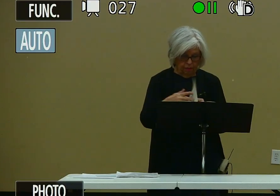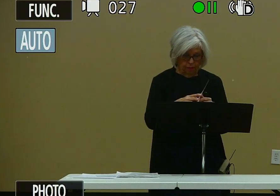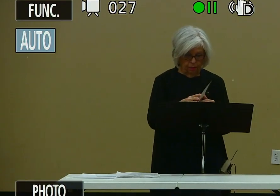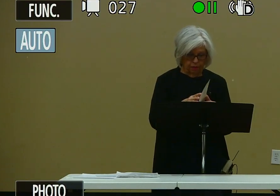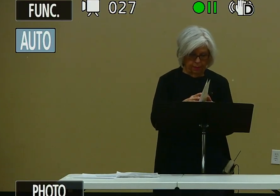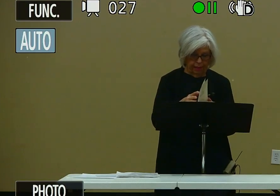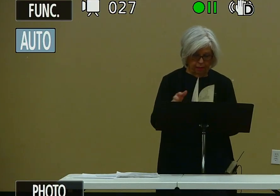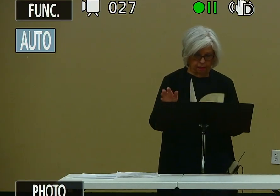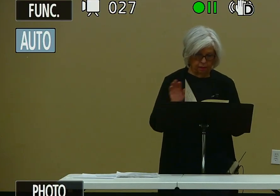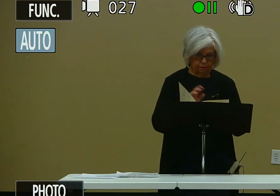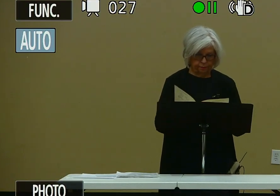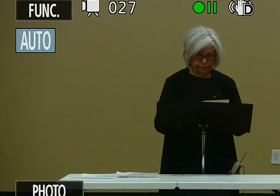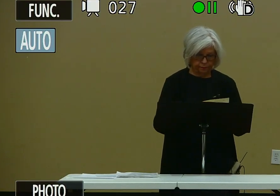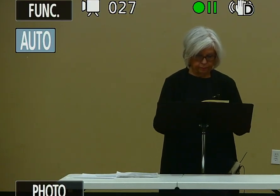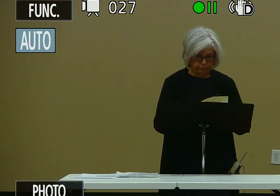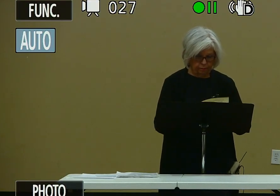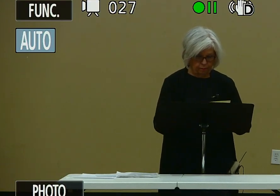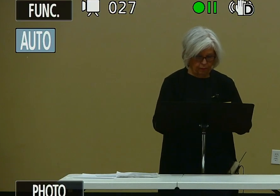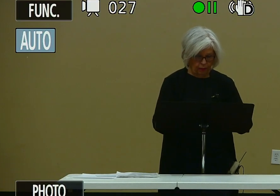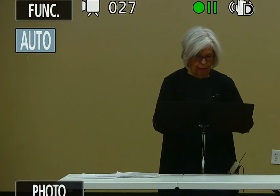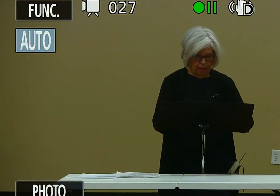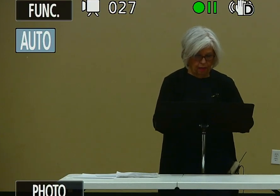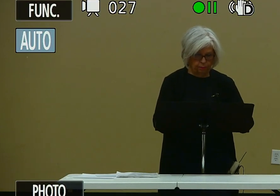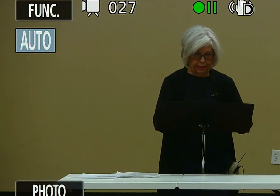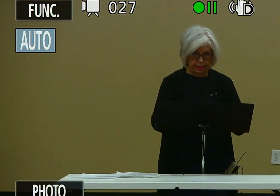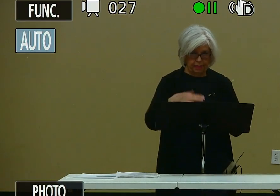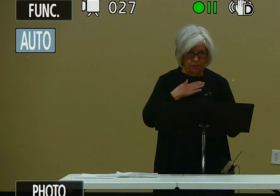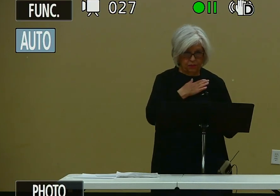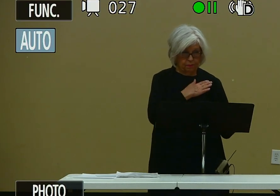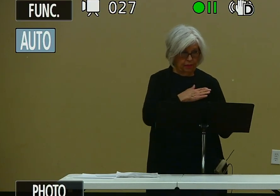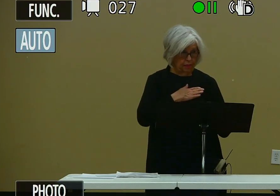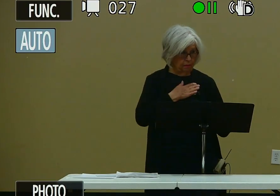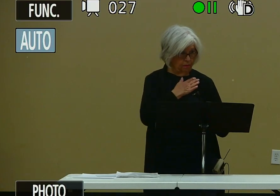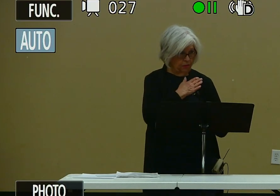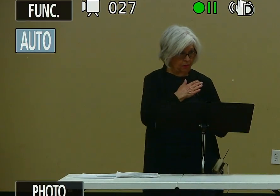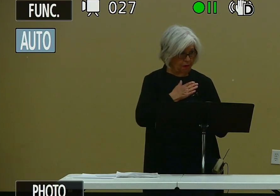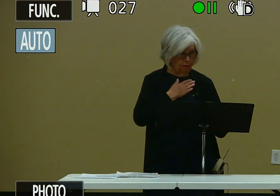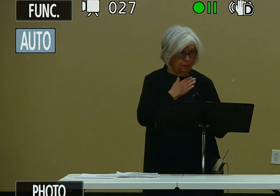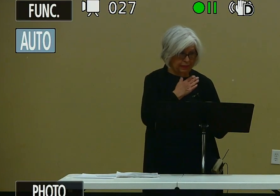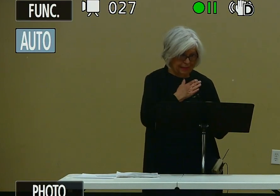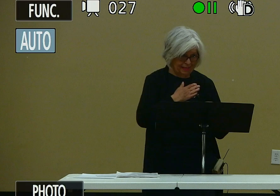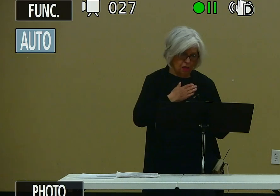Turn the page. And please, right here over your heart, please